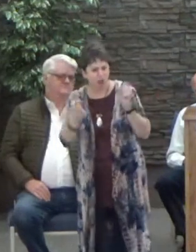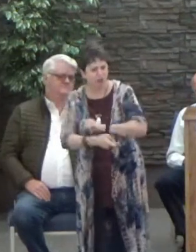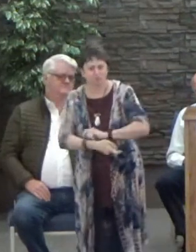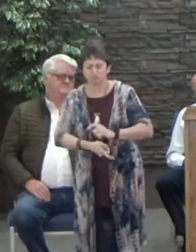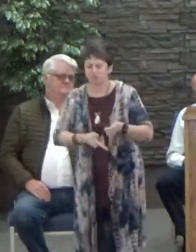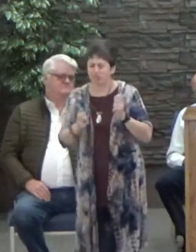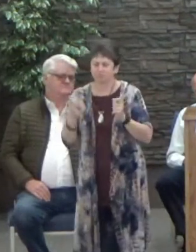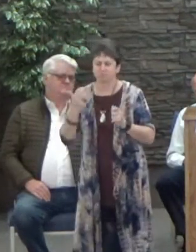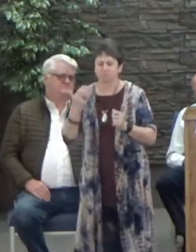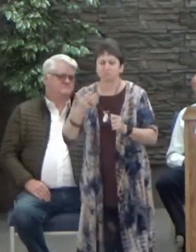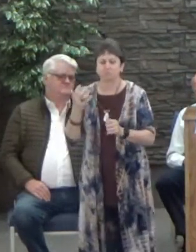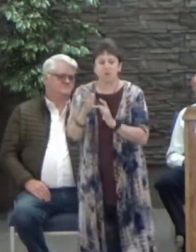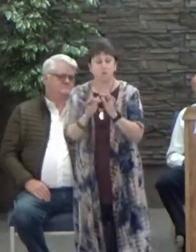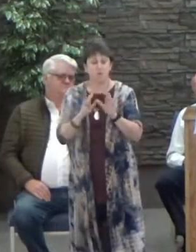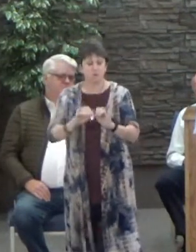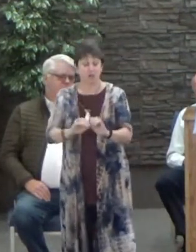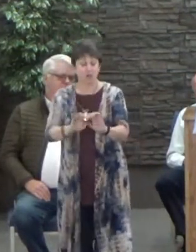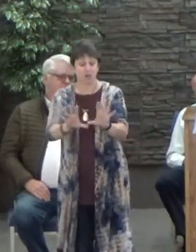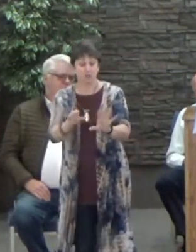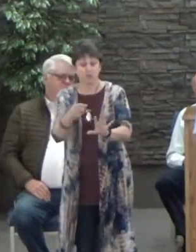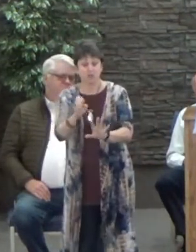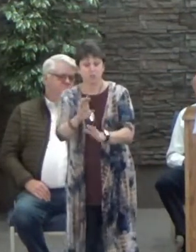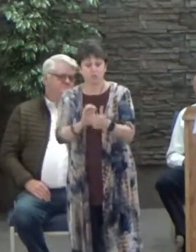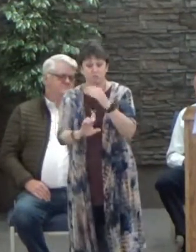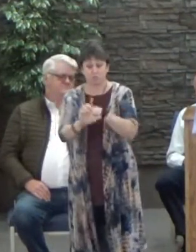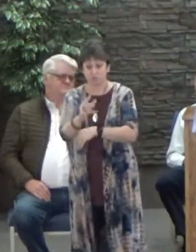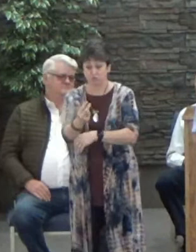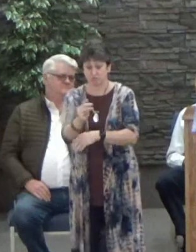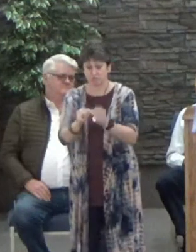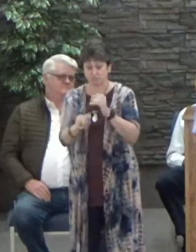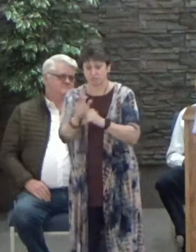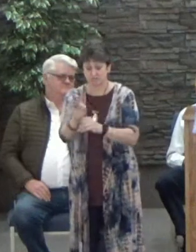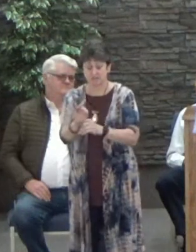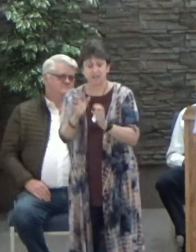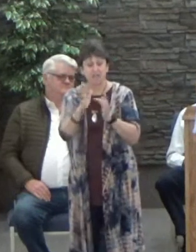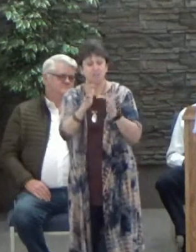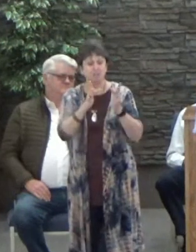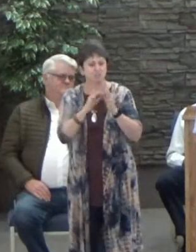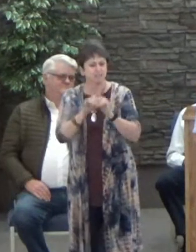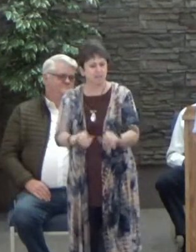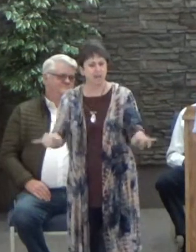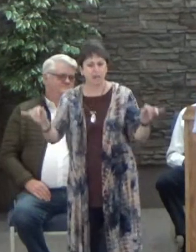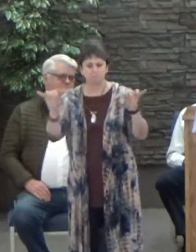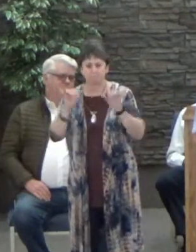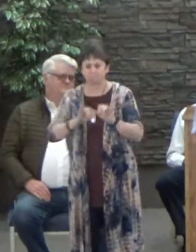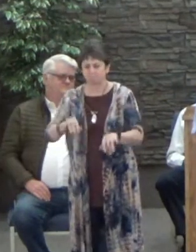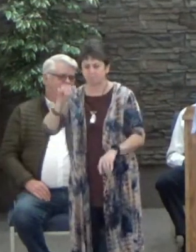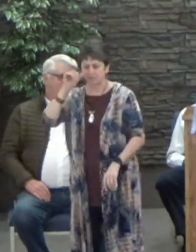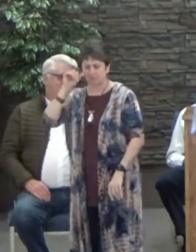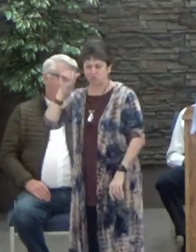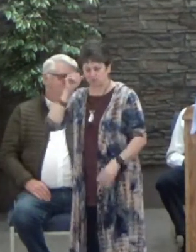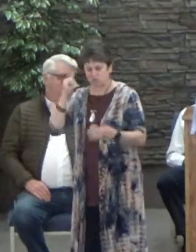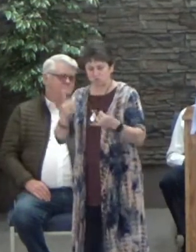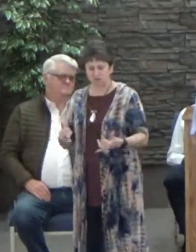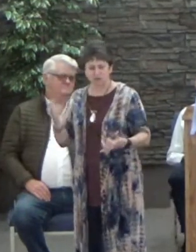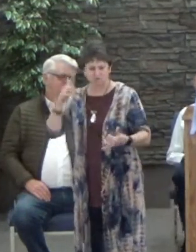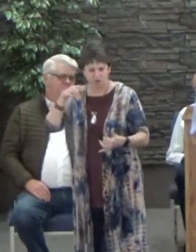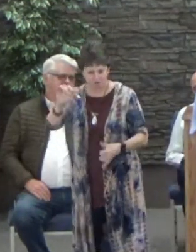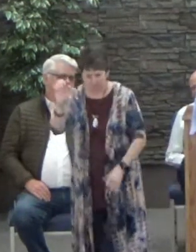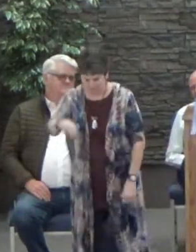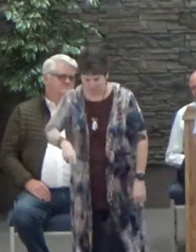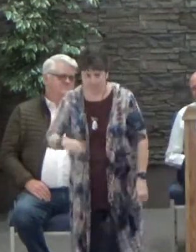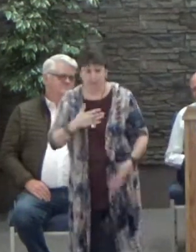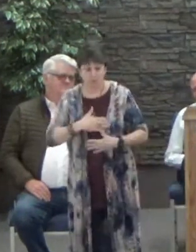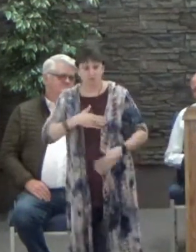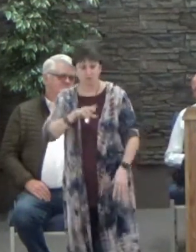more. The Bible is clear in Hebrews 13:8. Jesus is the same yesterday, today, yes, and forever. I really